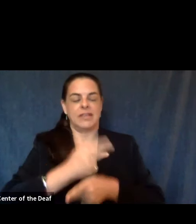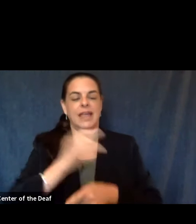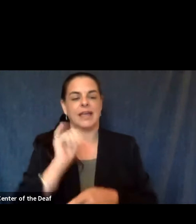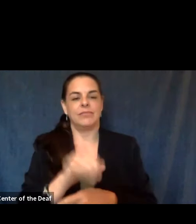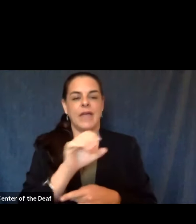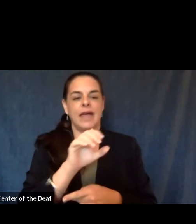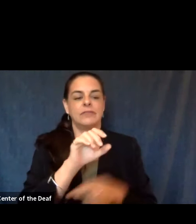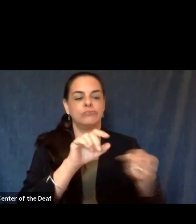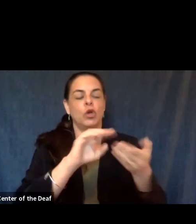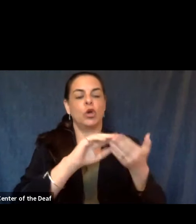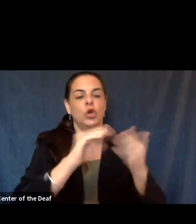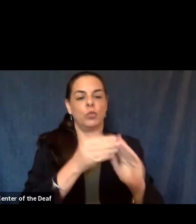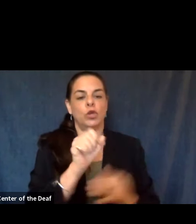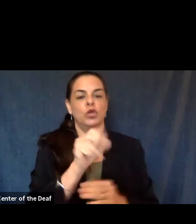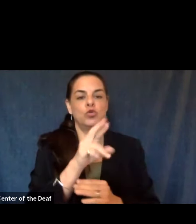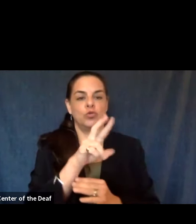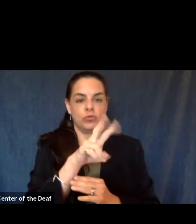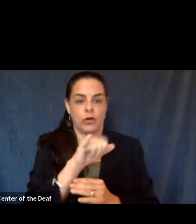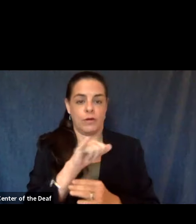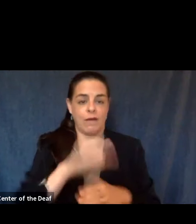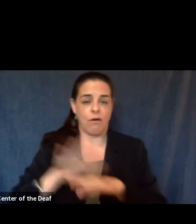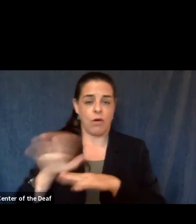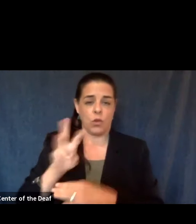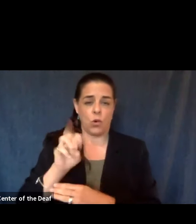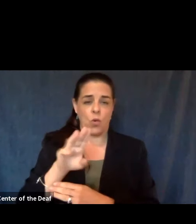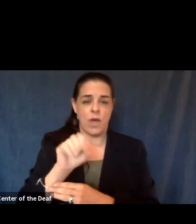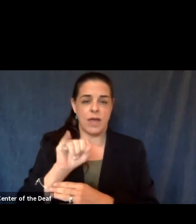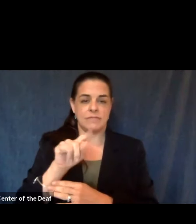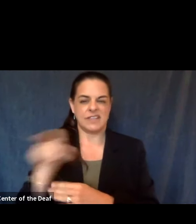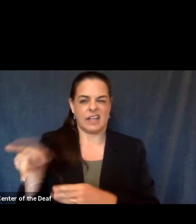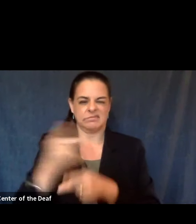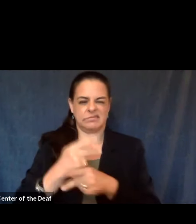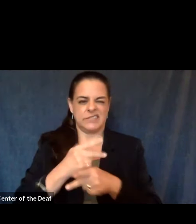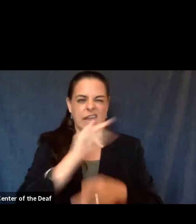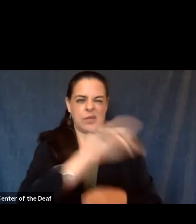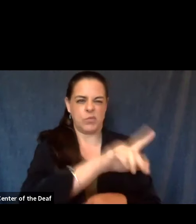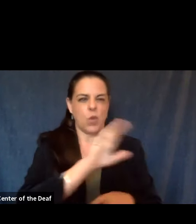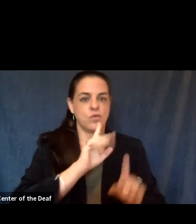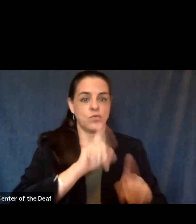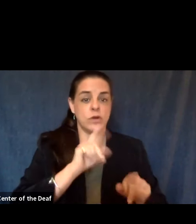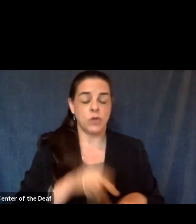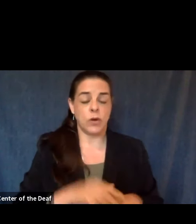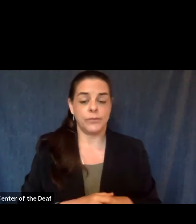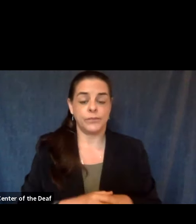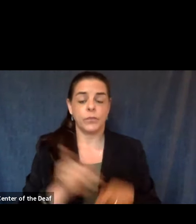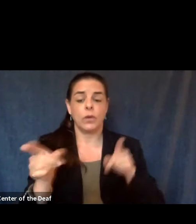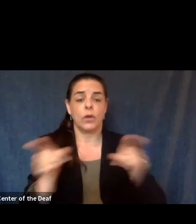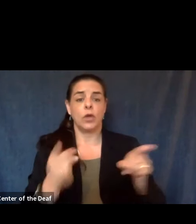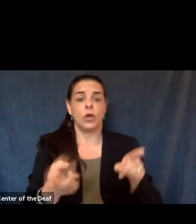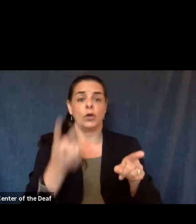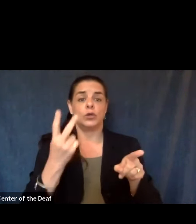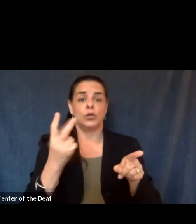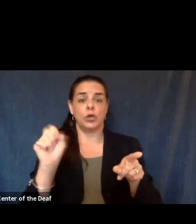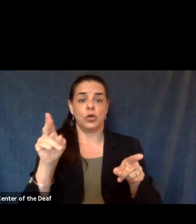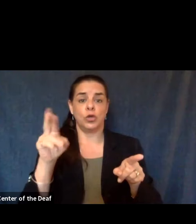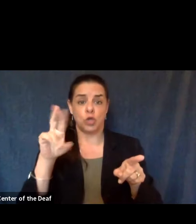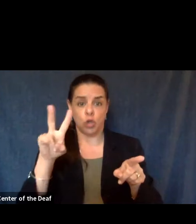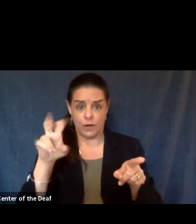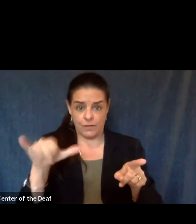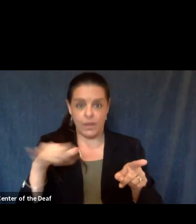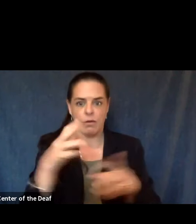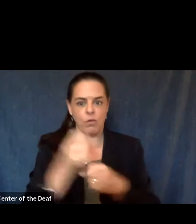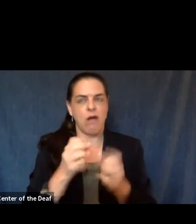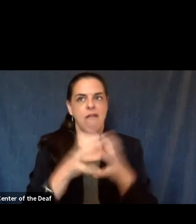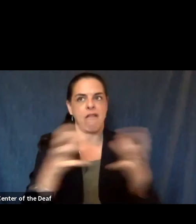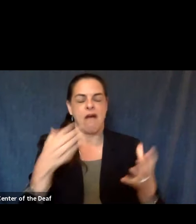and collecting the results. Through these two surveys, we were able to get valuable input about phase 1 while